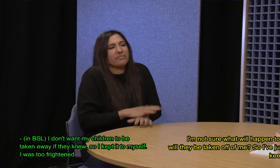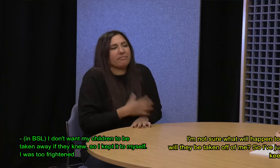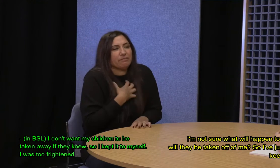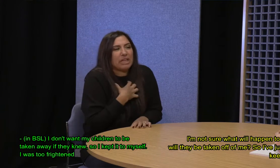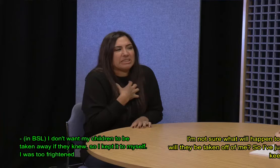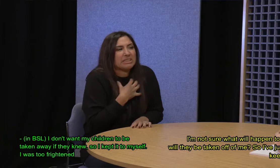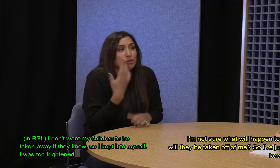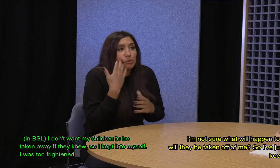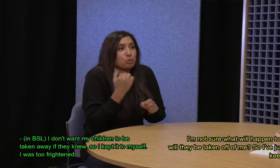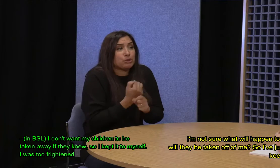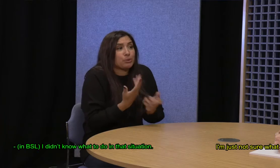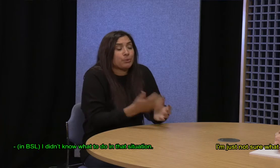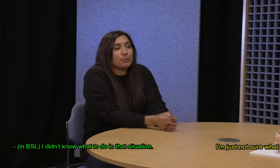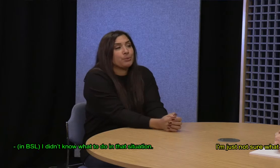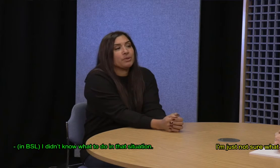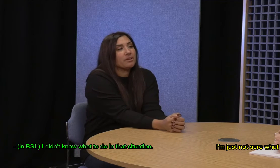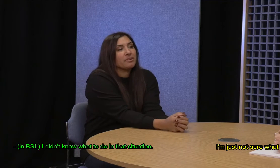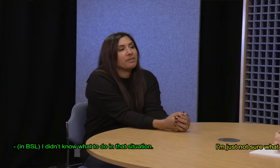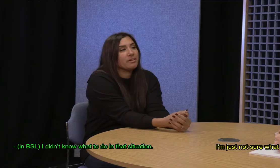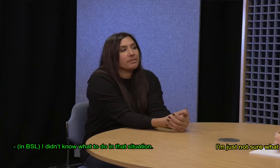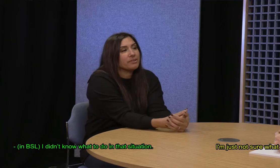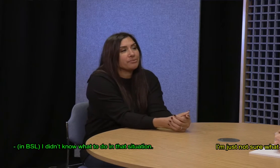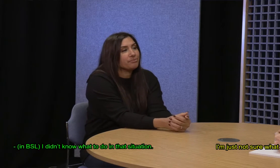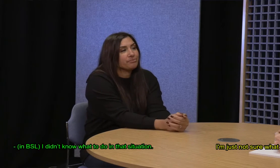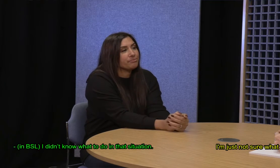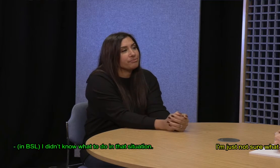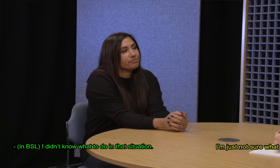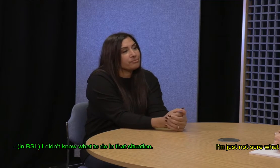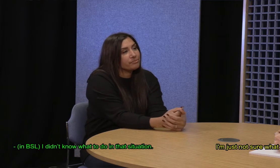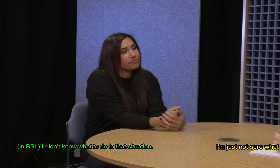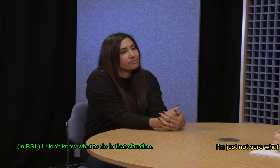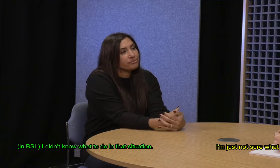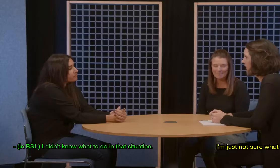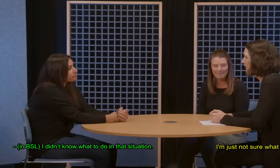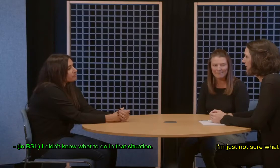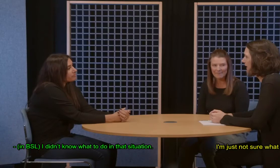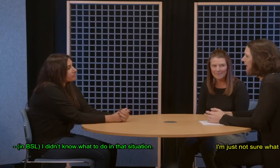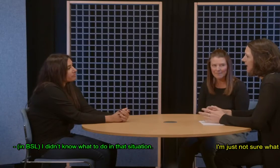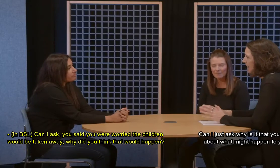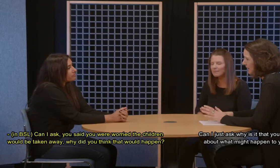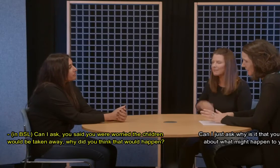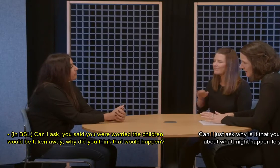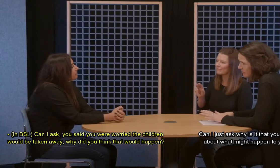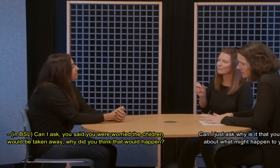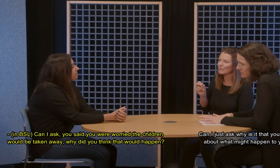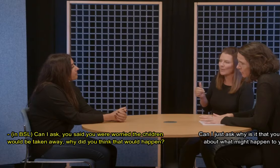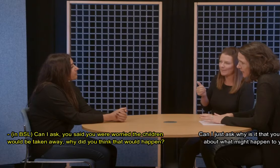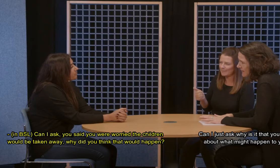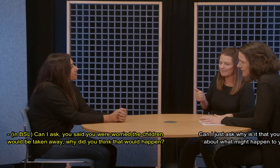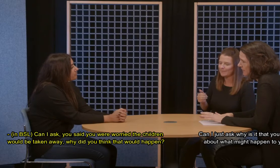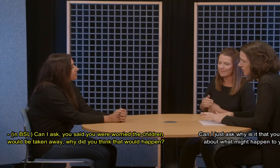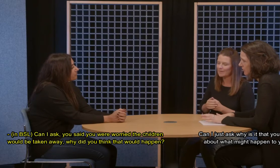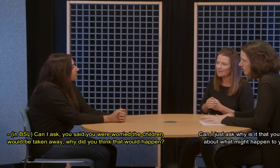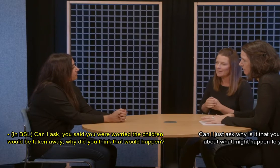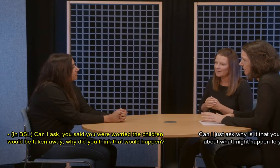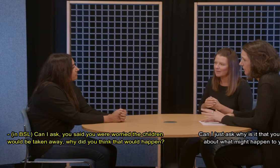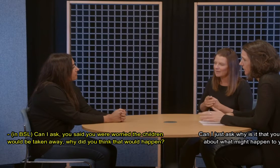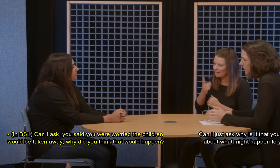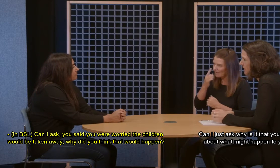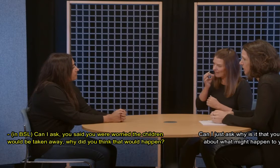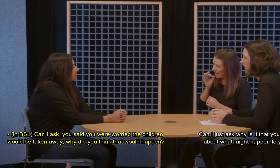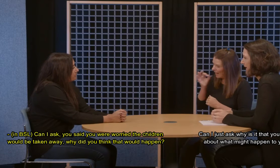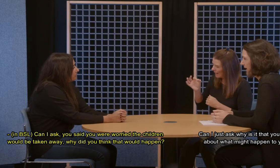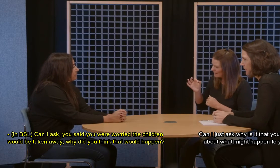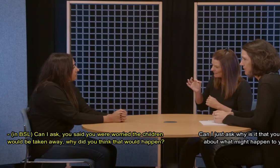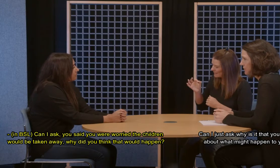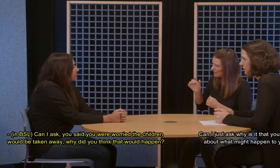of me? So I just decided to keep it to myself. I'm just not sure what to do. Okay. Can I just ask, why is it that you were